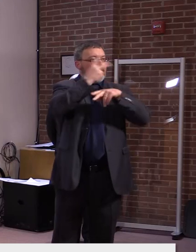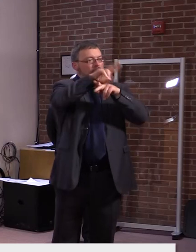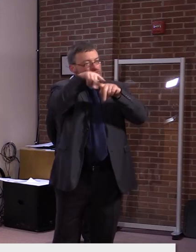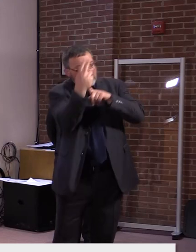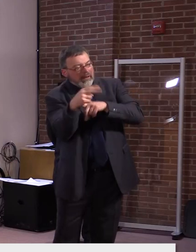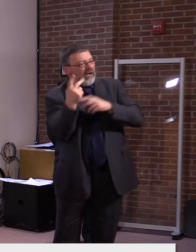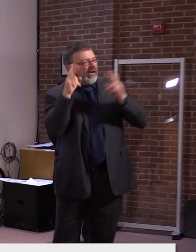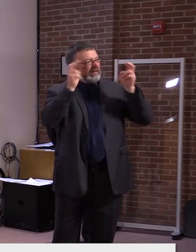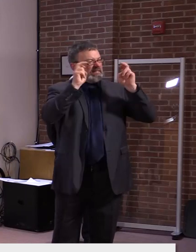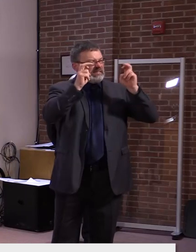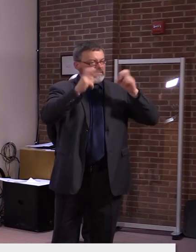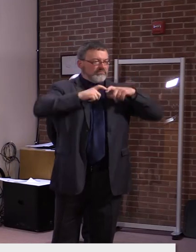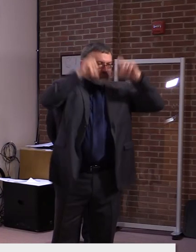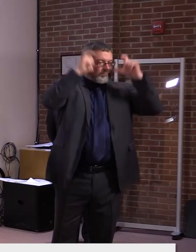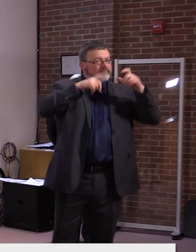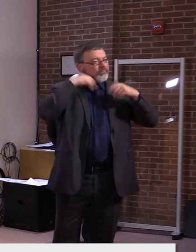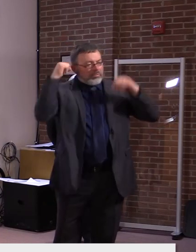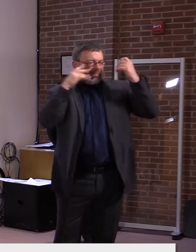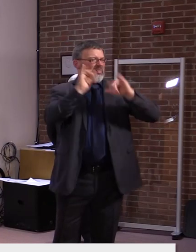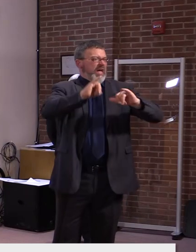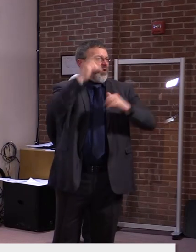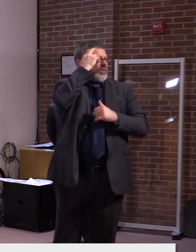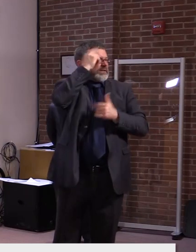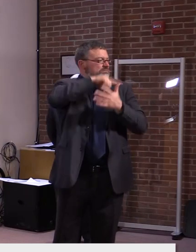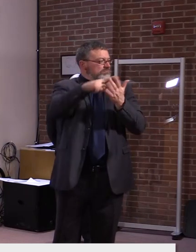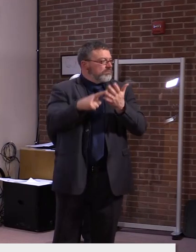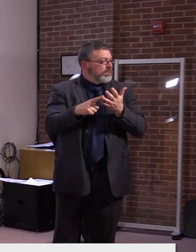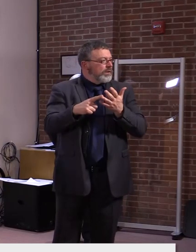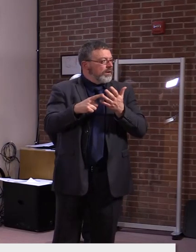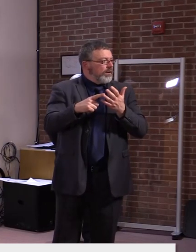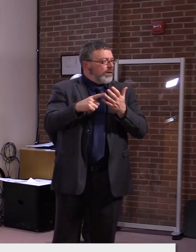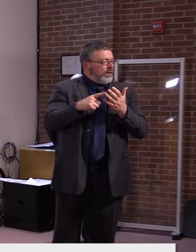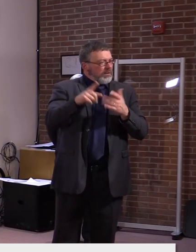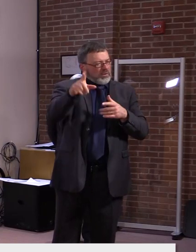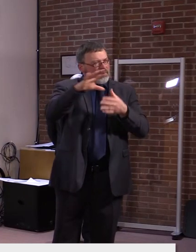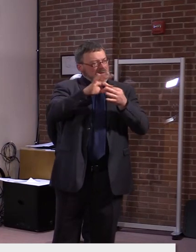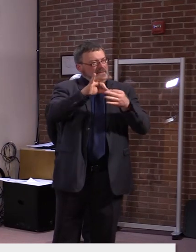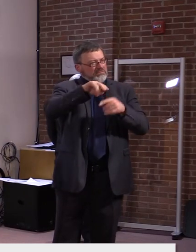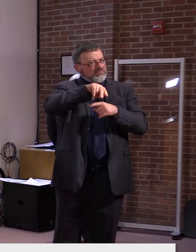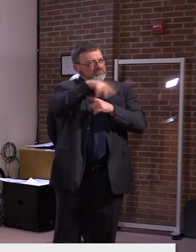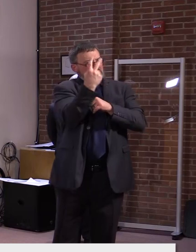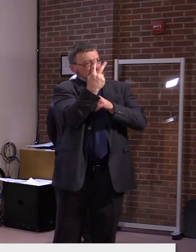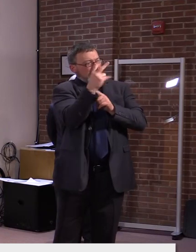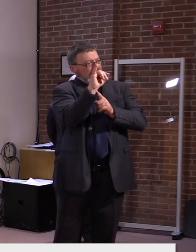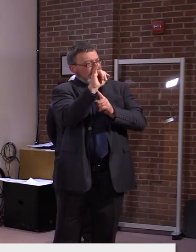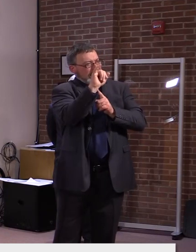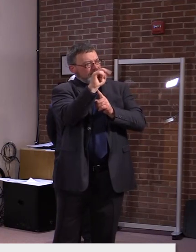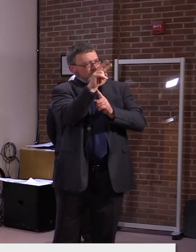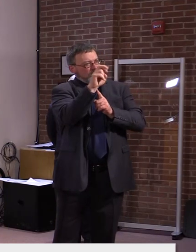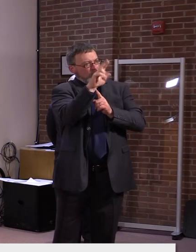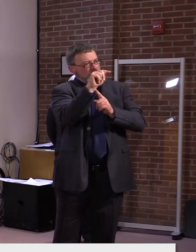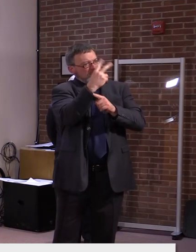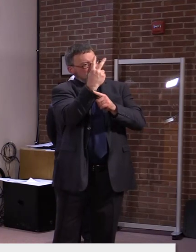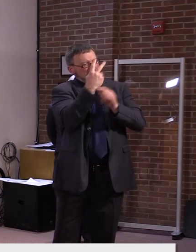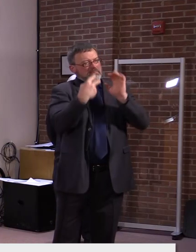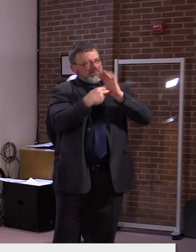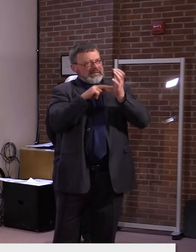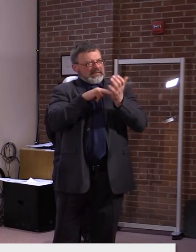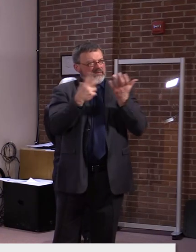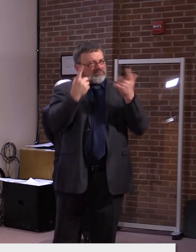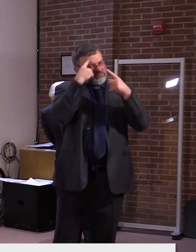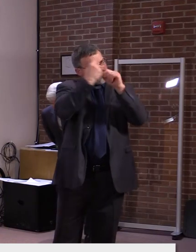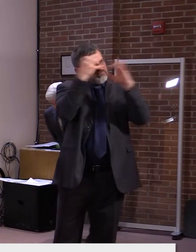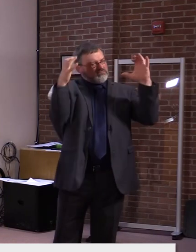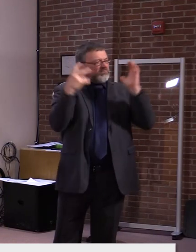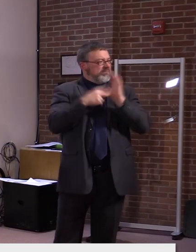somebody's eyes, but I thought I heard you say the word inversion. Yes. And if you could elaborate on that. Sure. Just